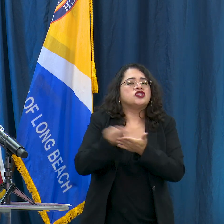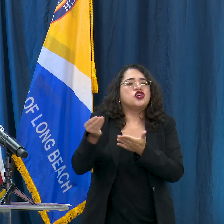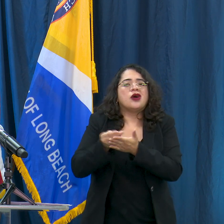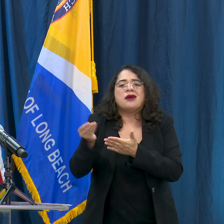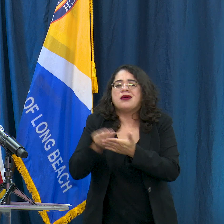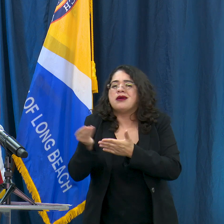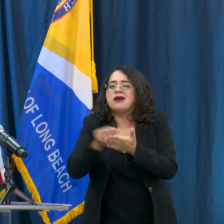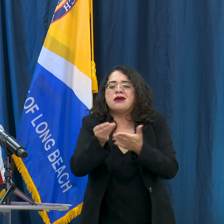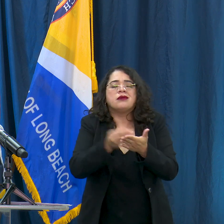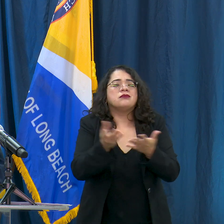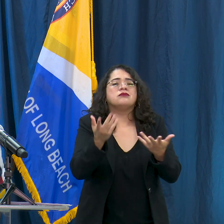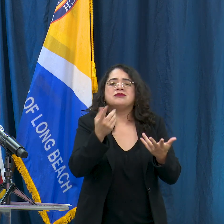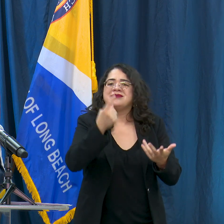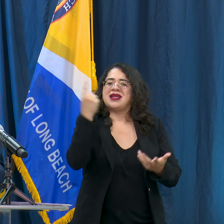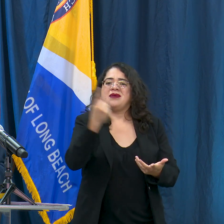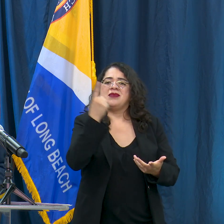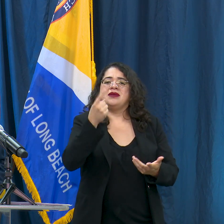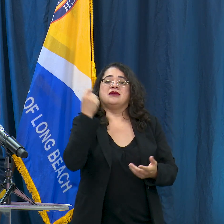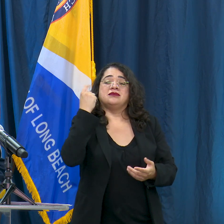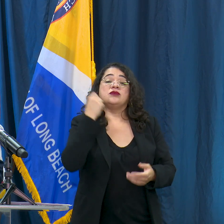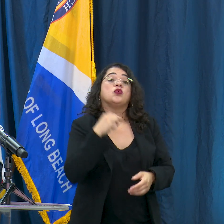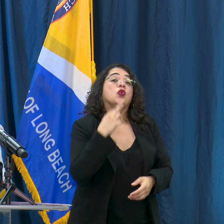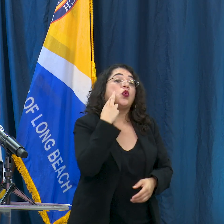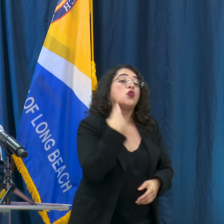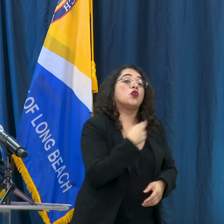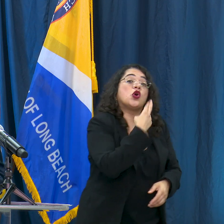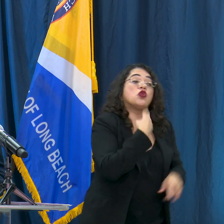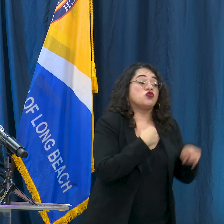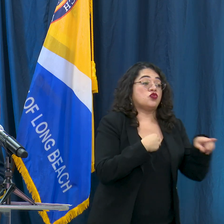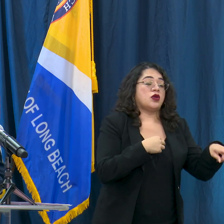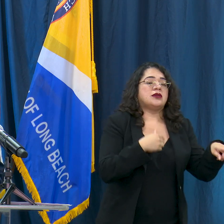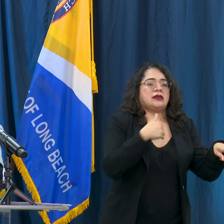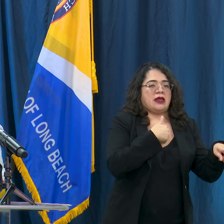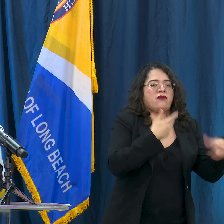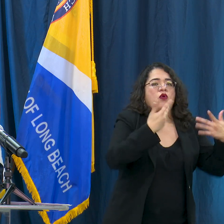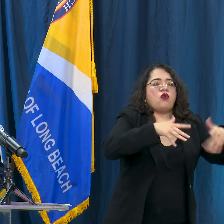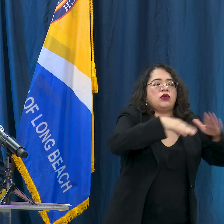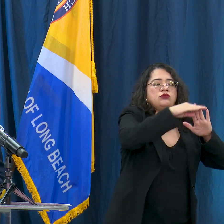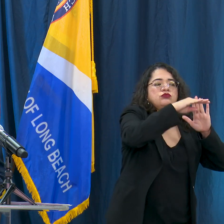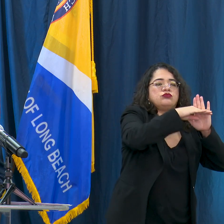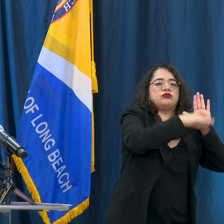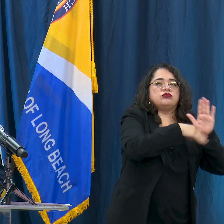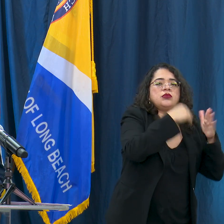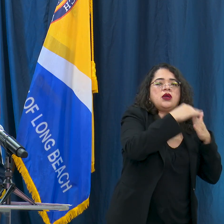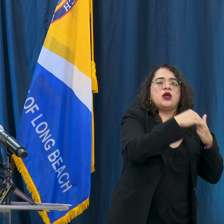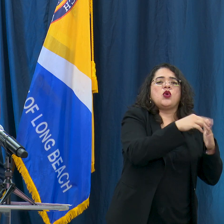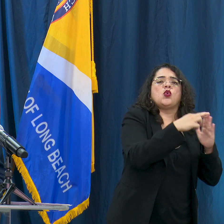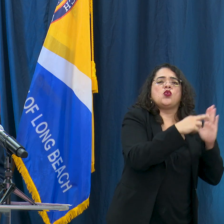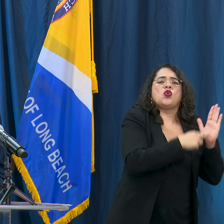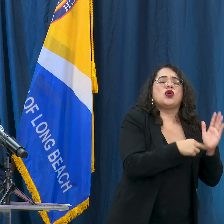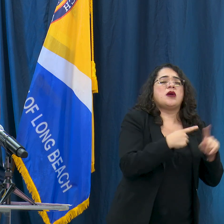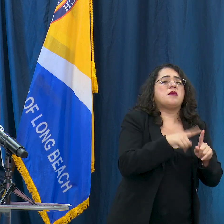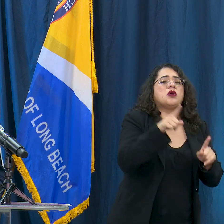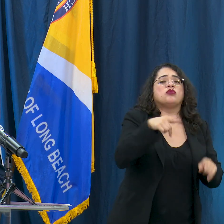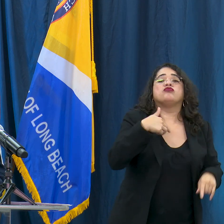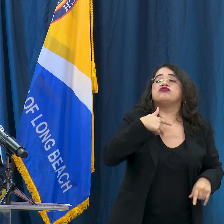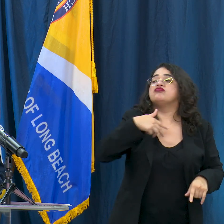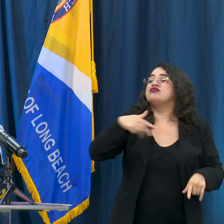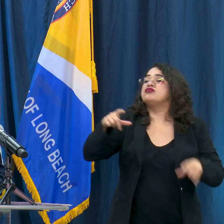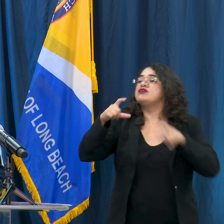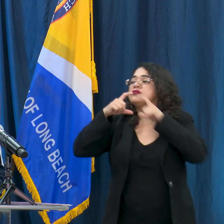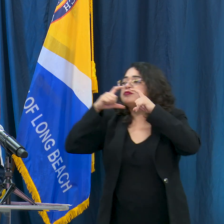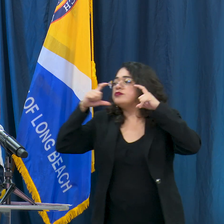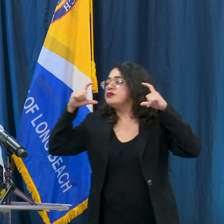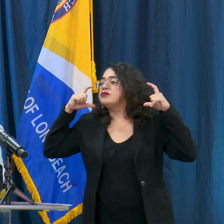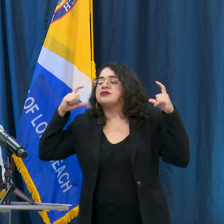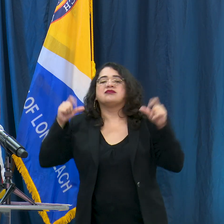understand that, if you're eating at a restaurant, there are some modifications that have to be made. But you should go out with a face covering, and people at these businesses should be